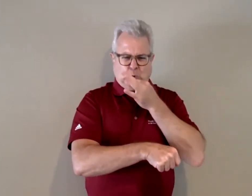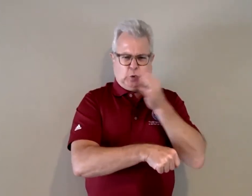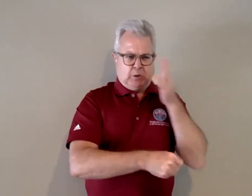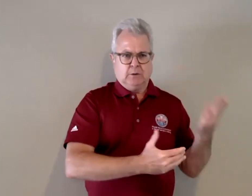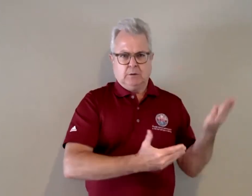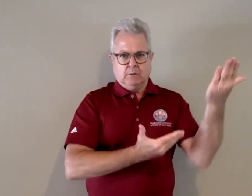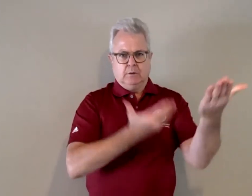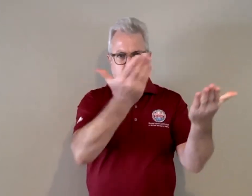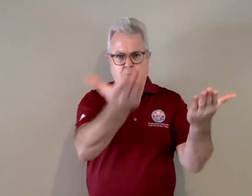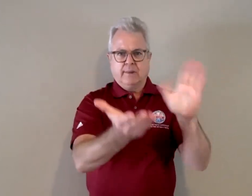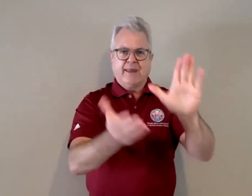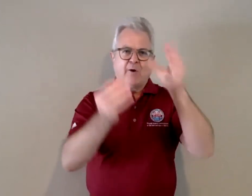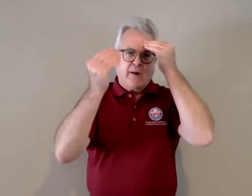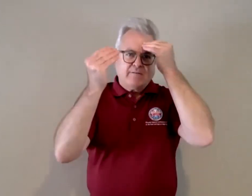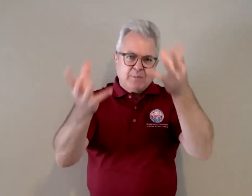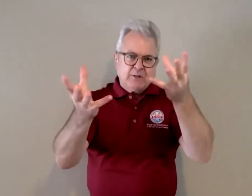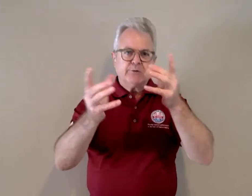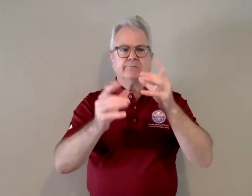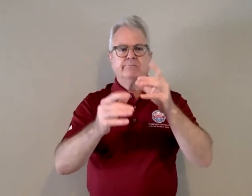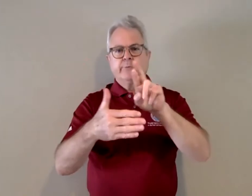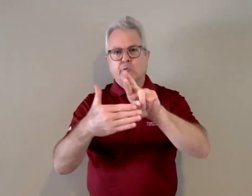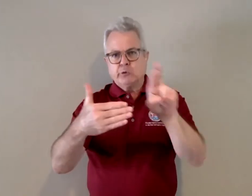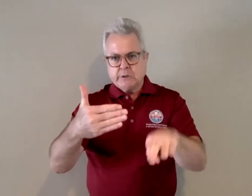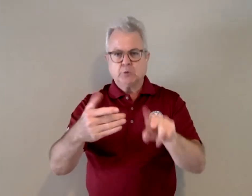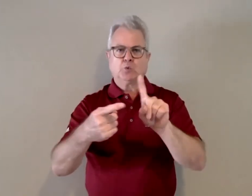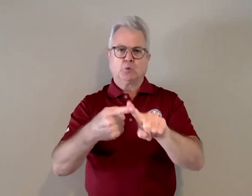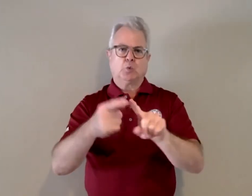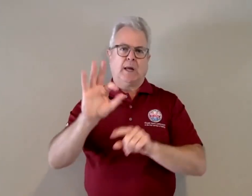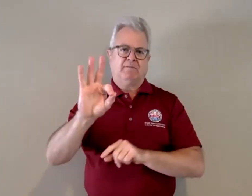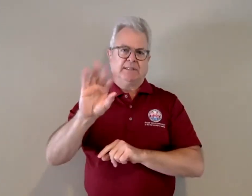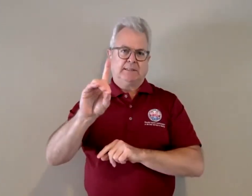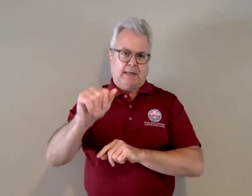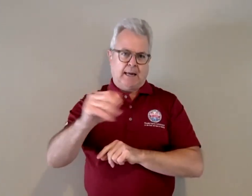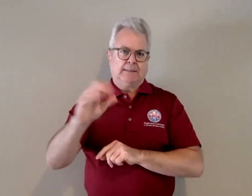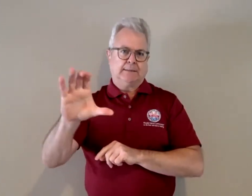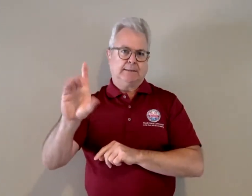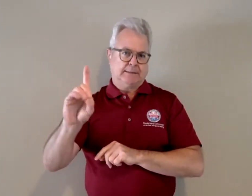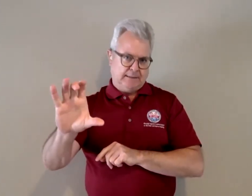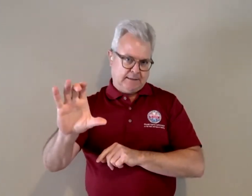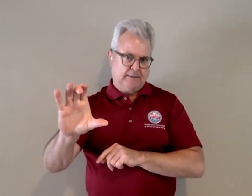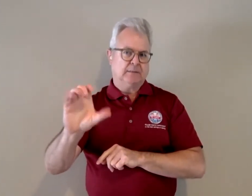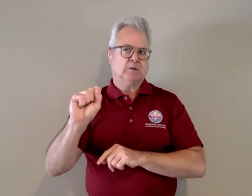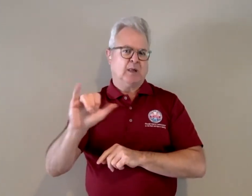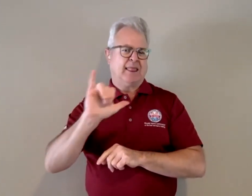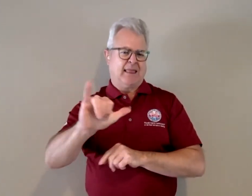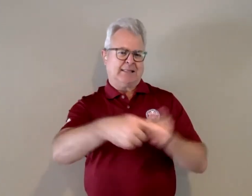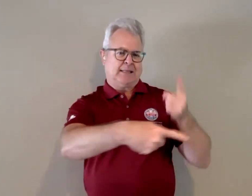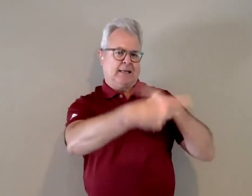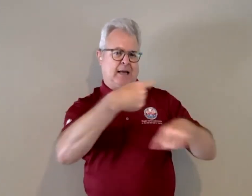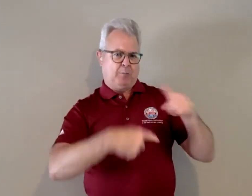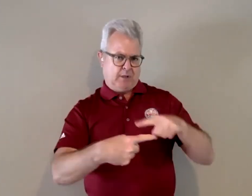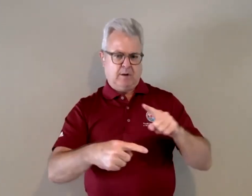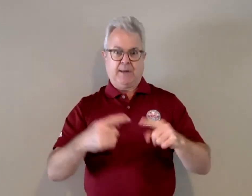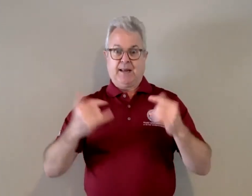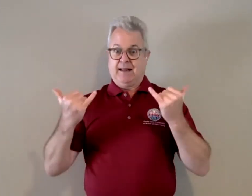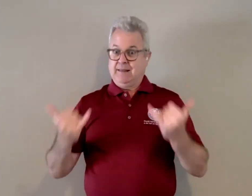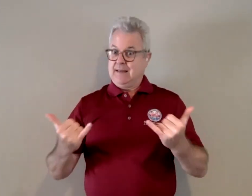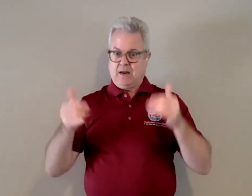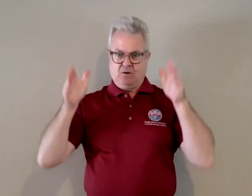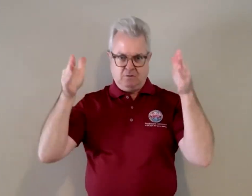vaccine. The companies Moderna and Johnson & Johnson have currently provided their information to the FDA and the